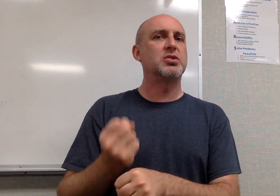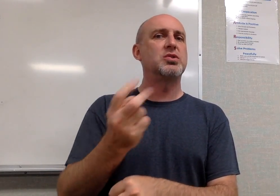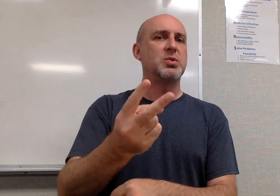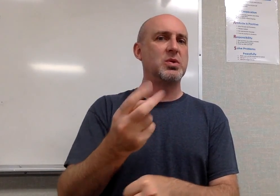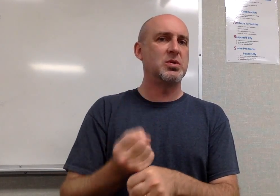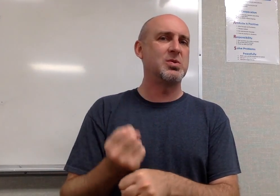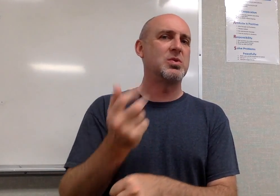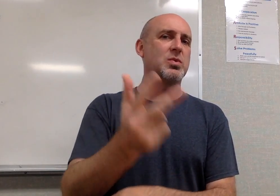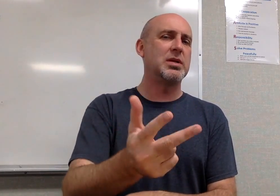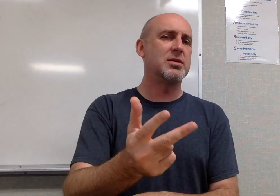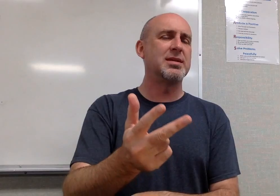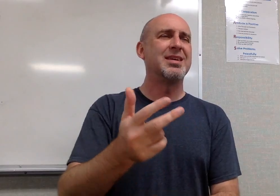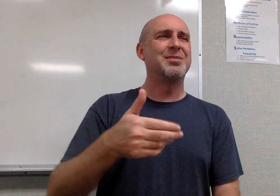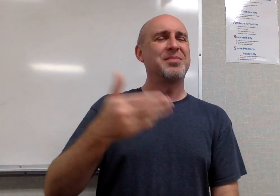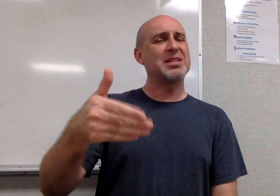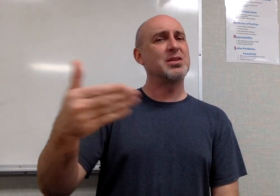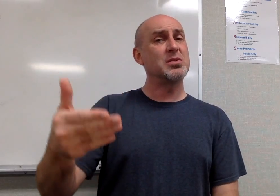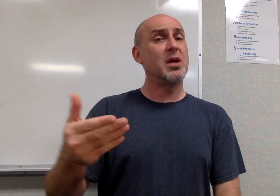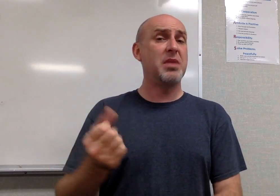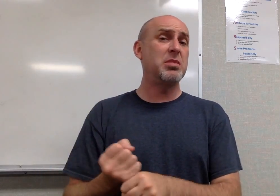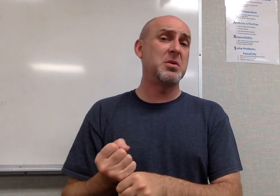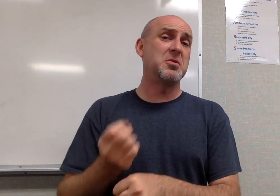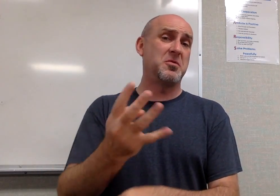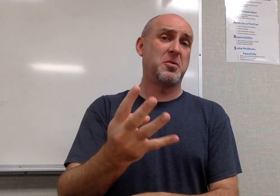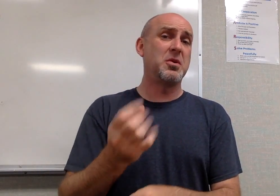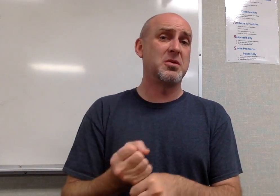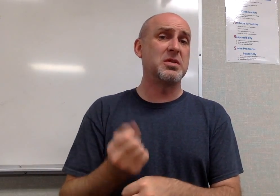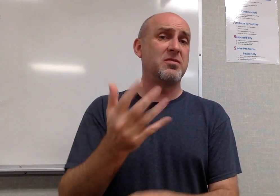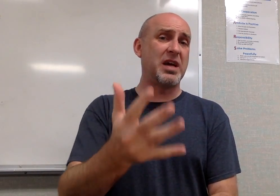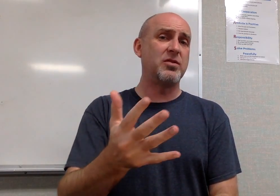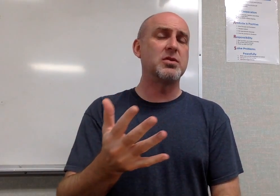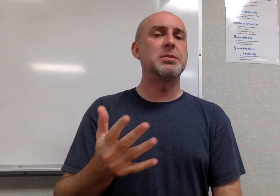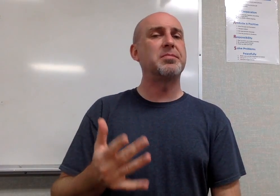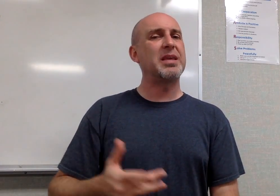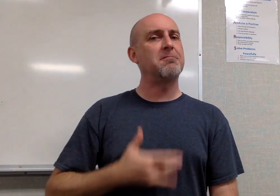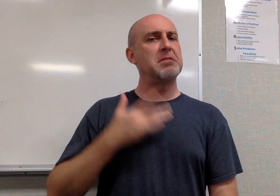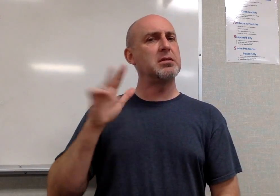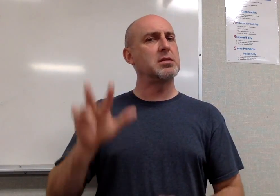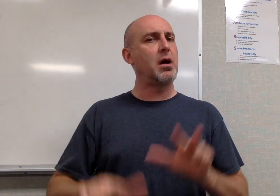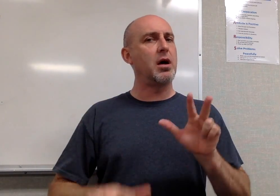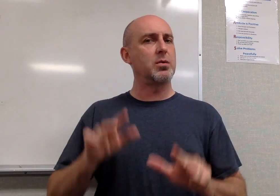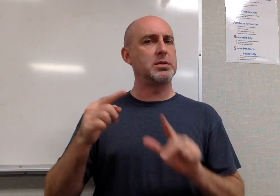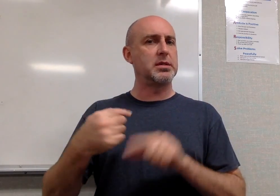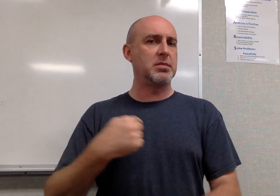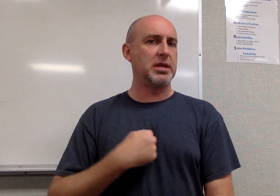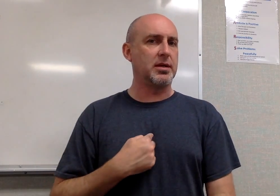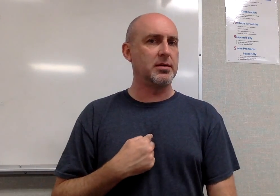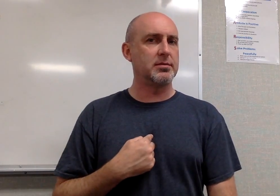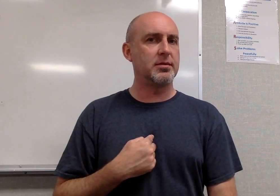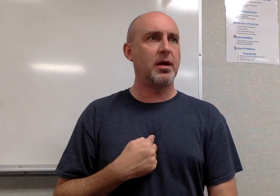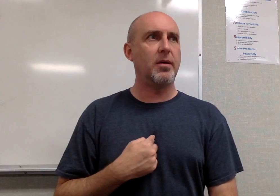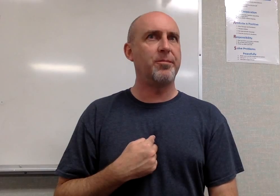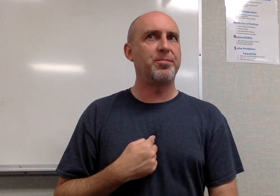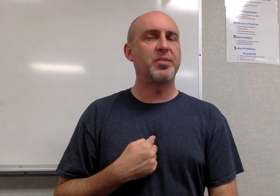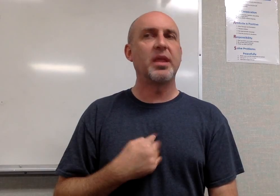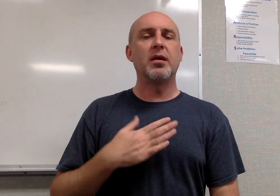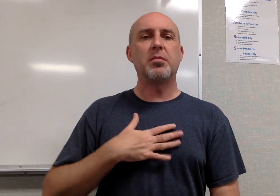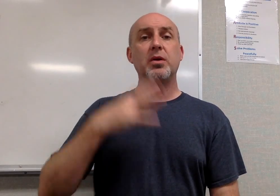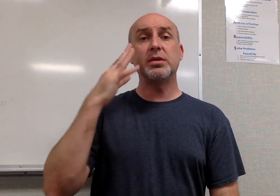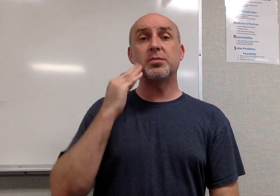2 years, 3 years. As it goes on, maybe you can do 4 years and 5 years. It feels awkward to me. My own